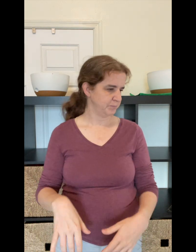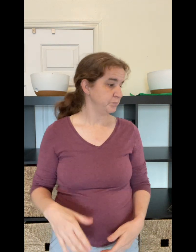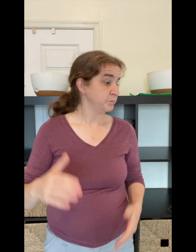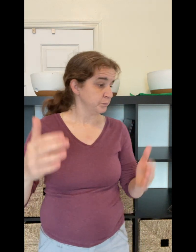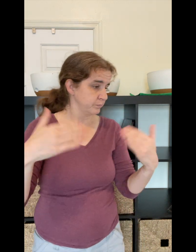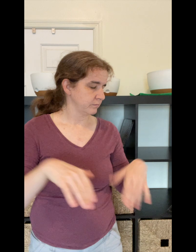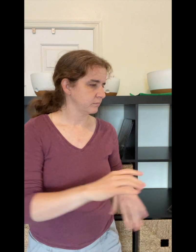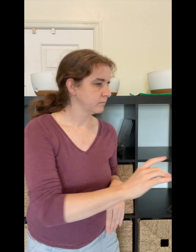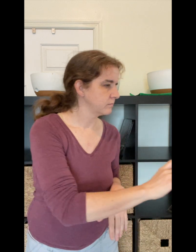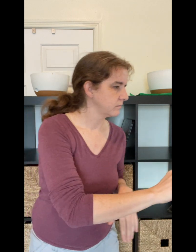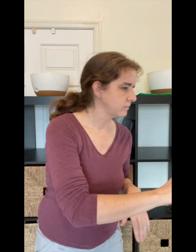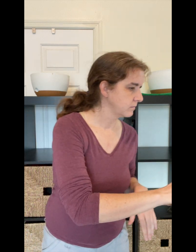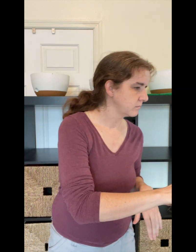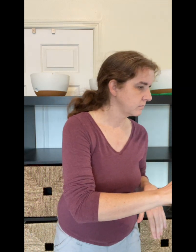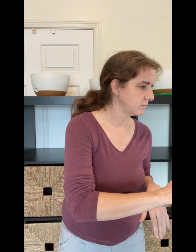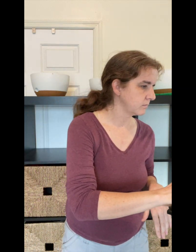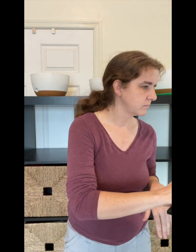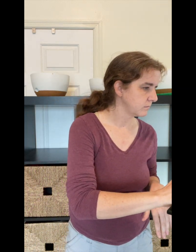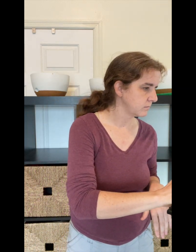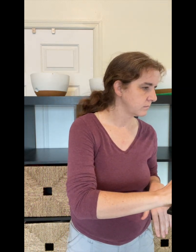validity. Okay, next term.